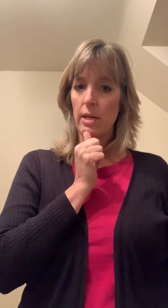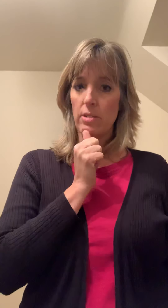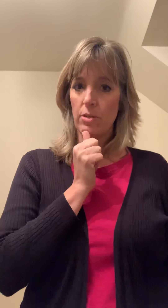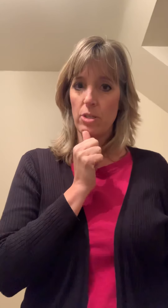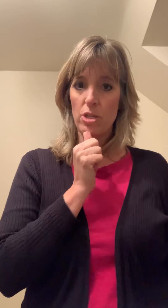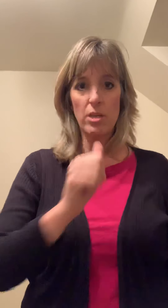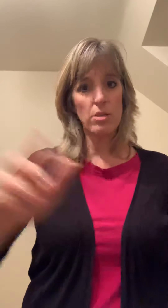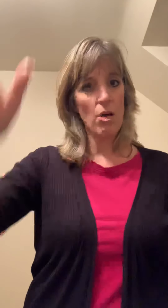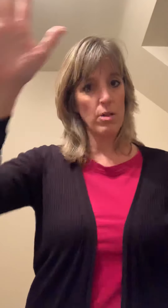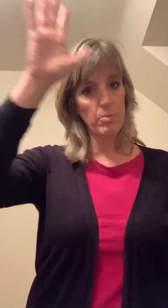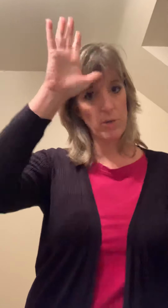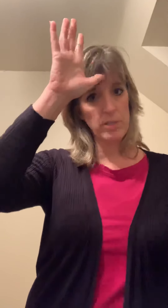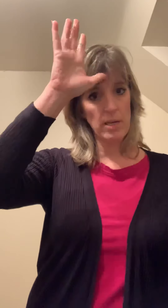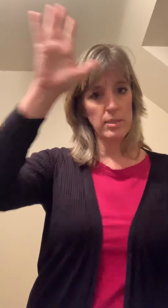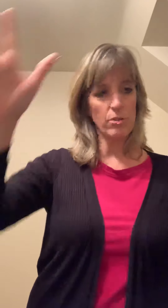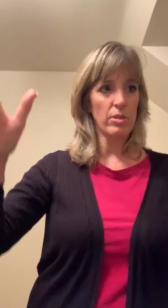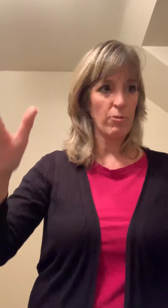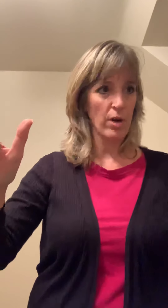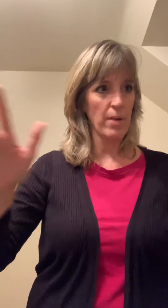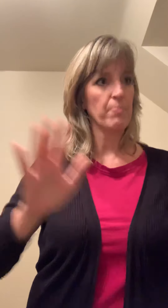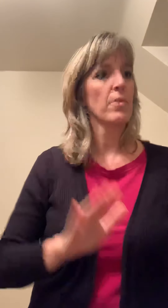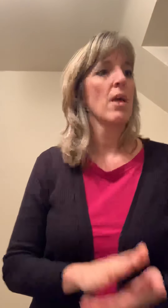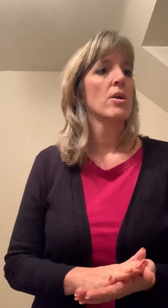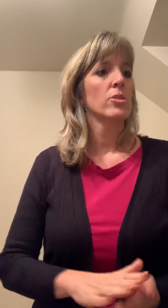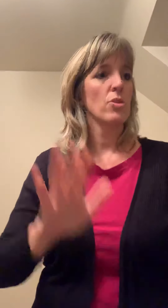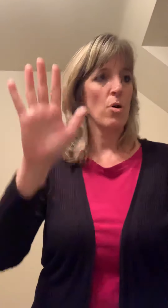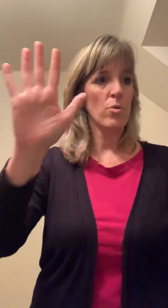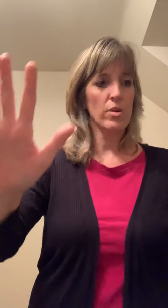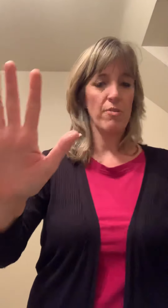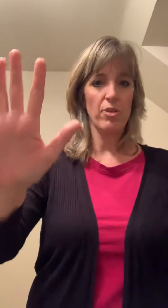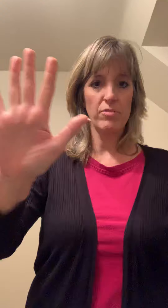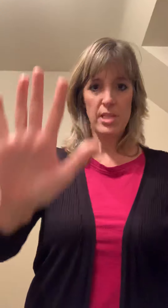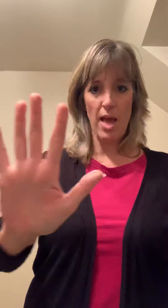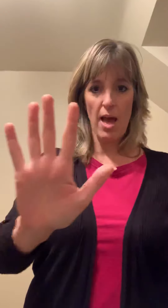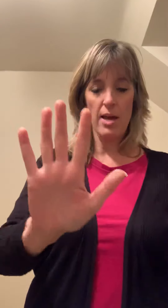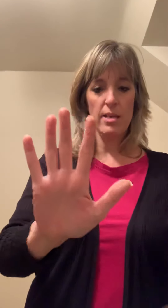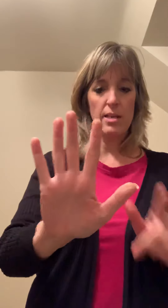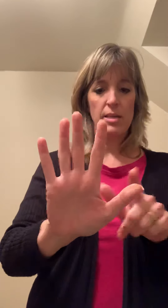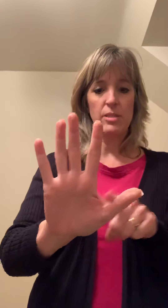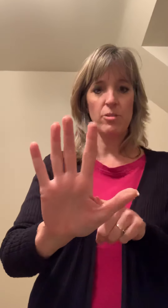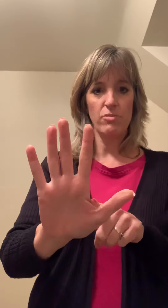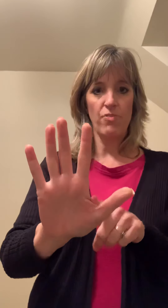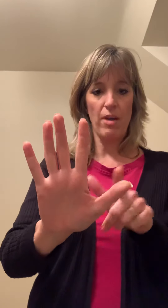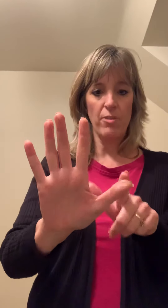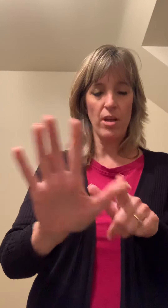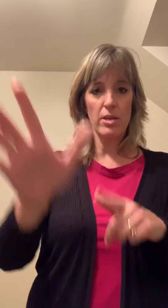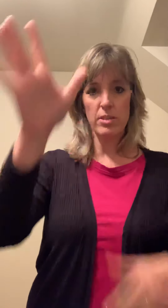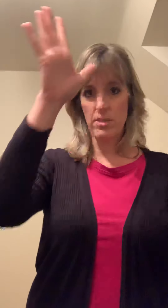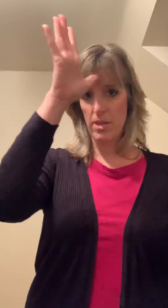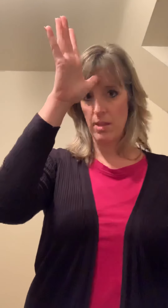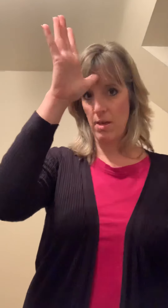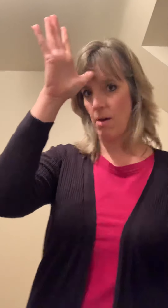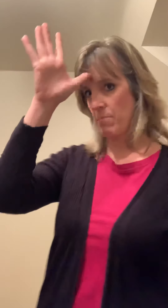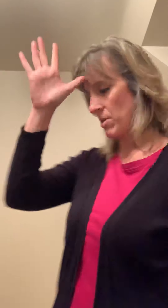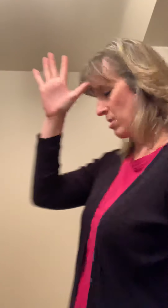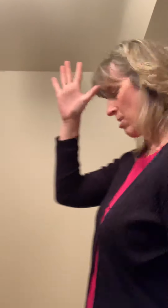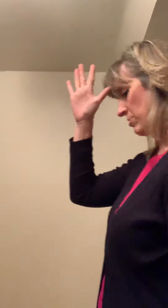at the chin. All the boy signs are at the forehead. So if you have dad, is you 5 hand, thumb on your